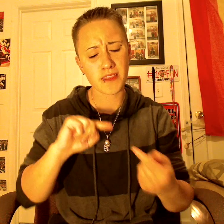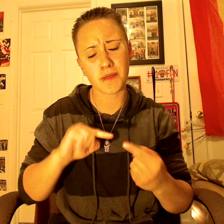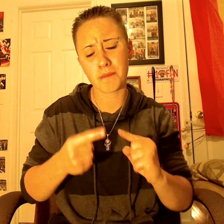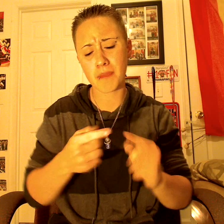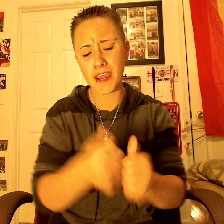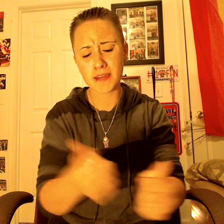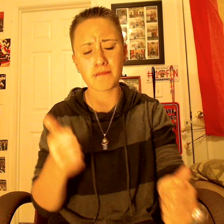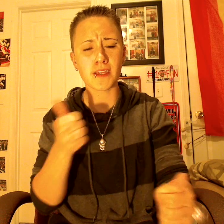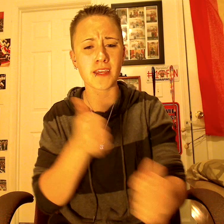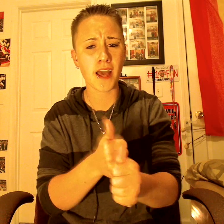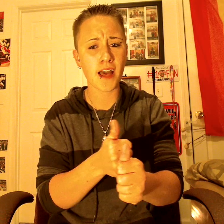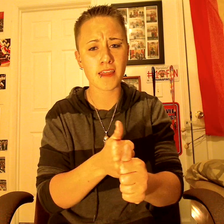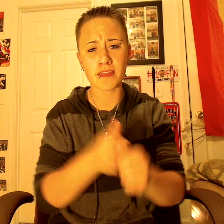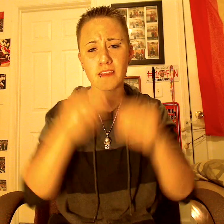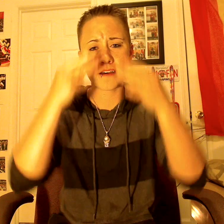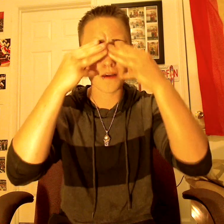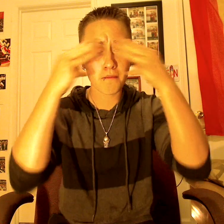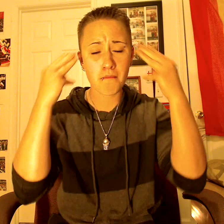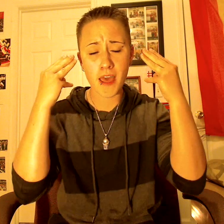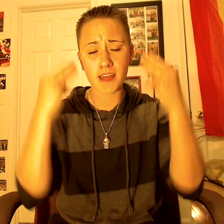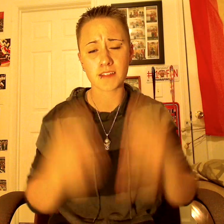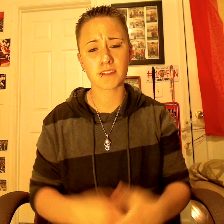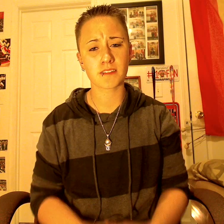the pain behind the mask,